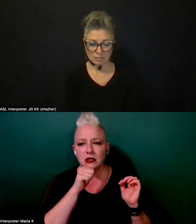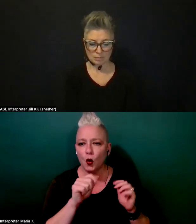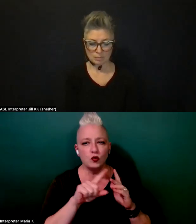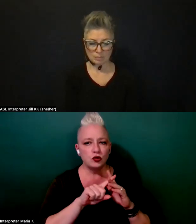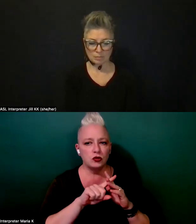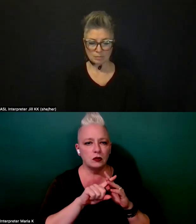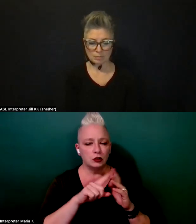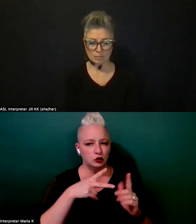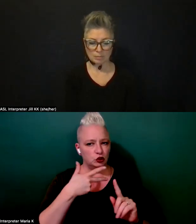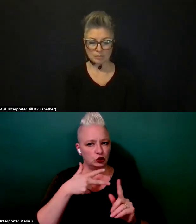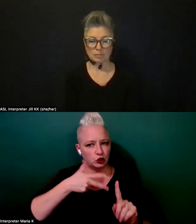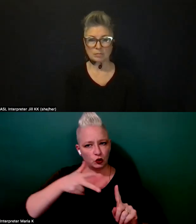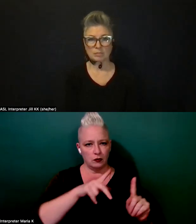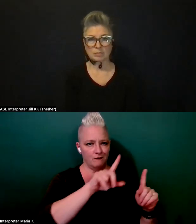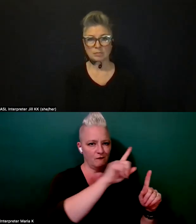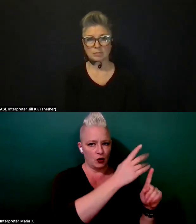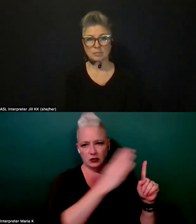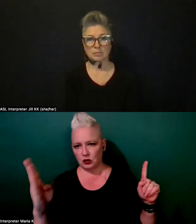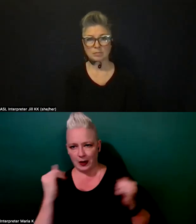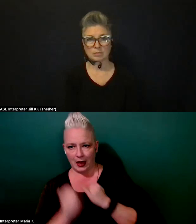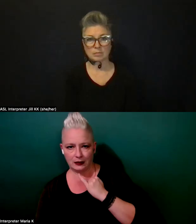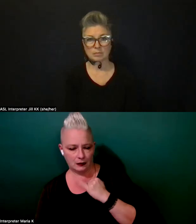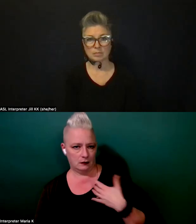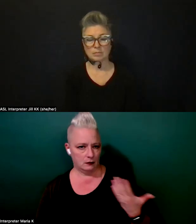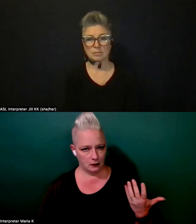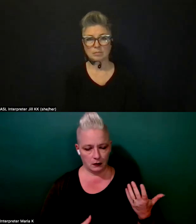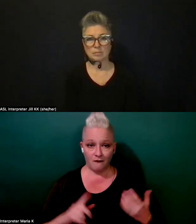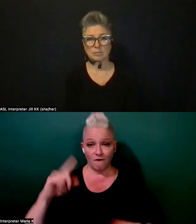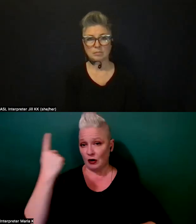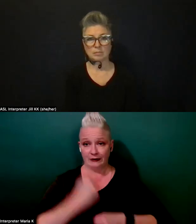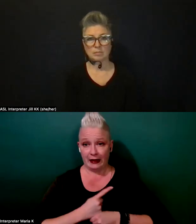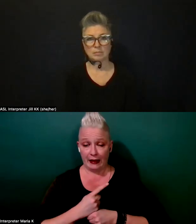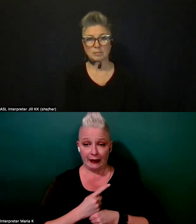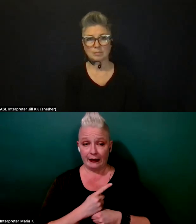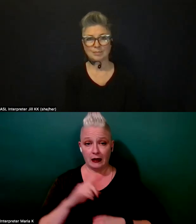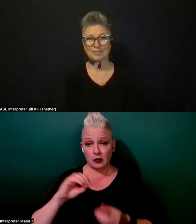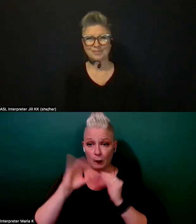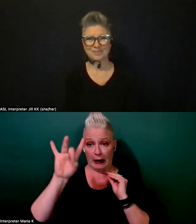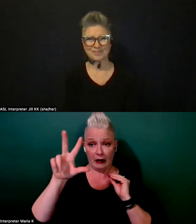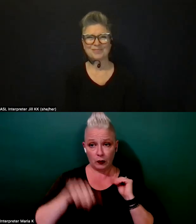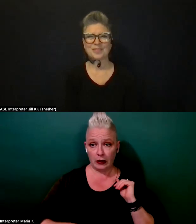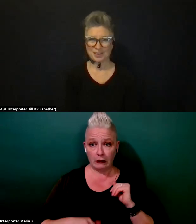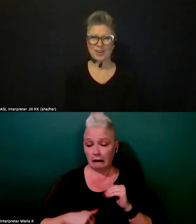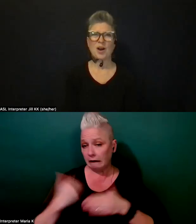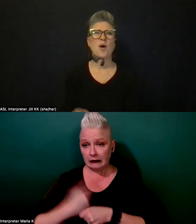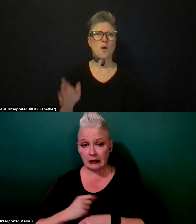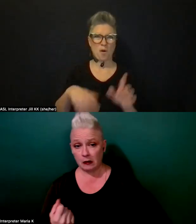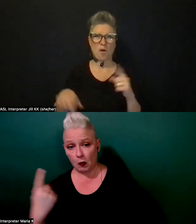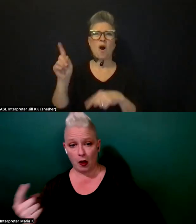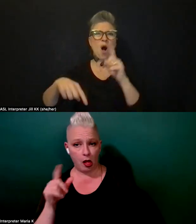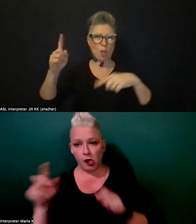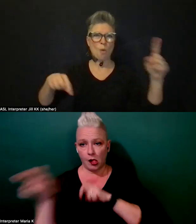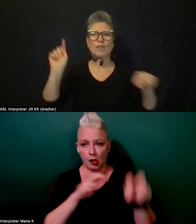So you show up one day and you're shooting scene 83, and then the next scene Oh you're yeah, shooting it's scene all over 2. the place. So sometimes we Yeah, do so